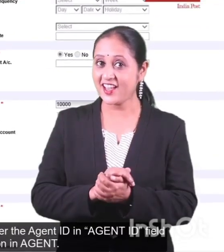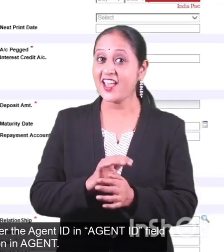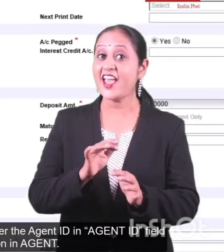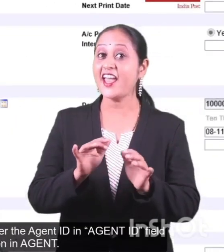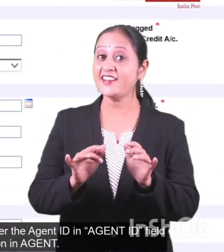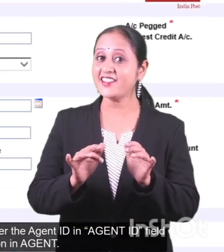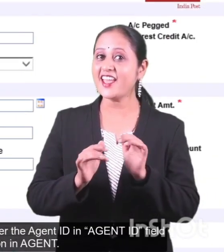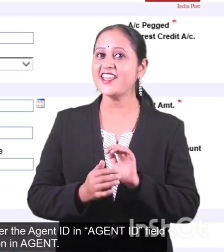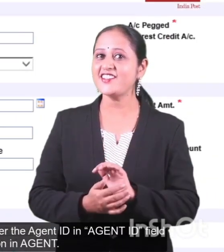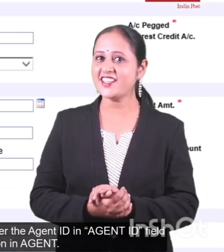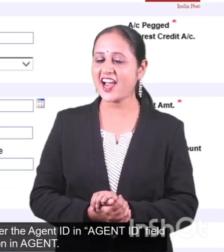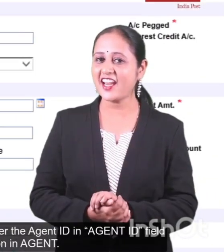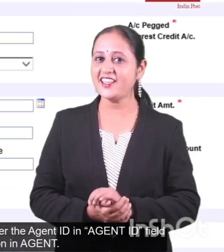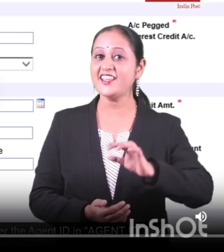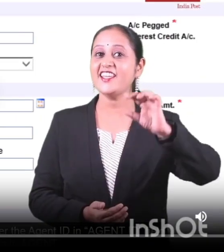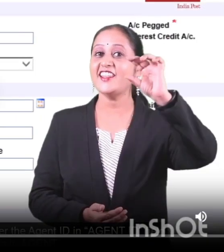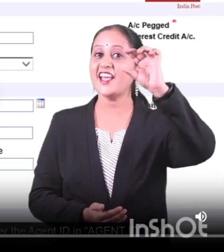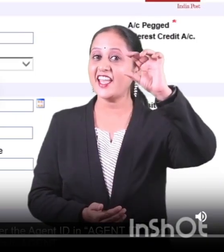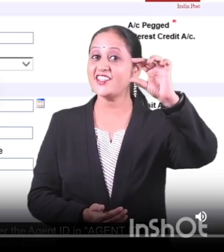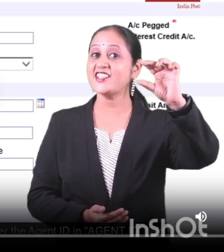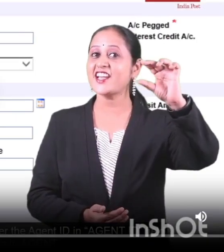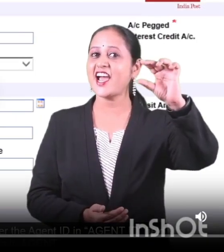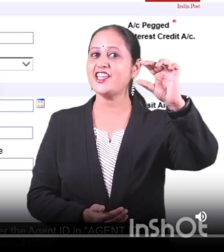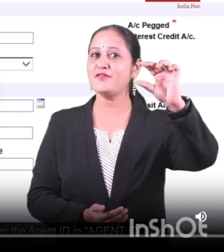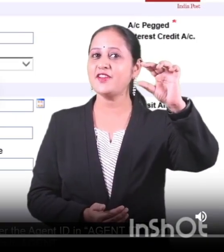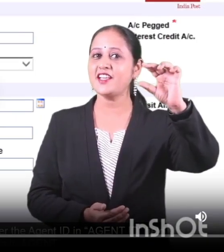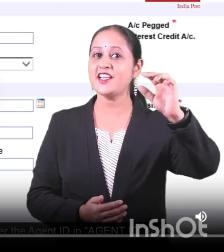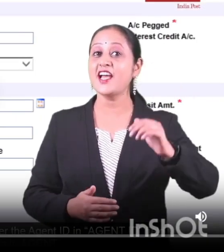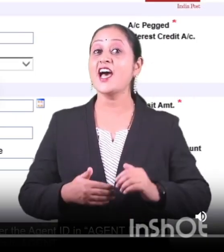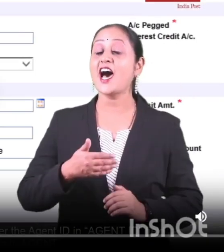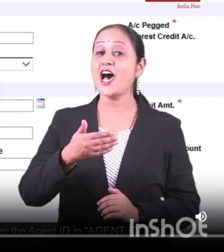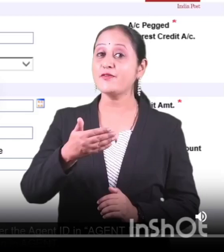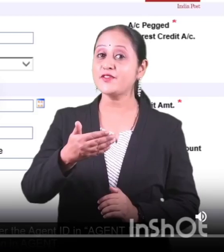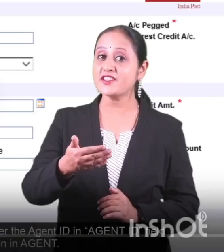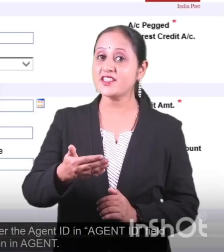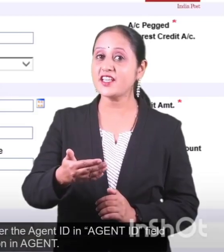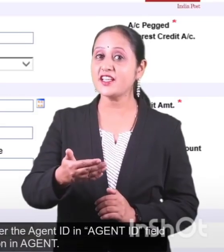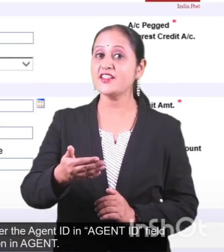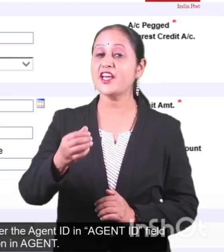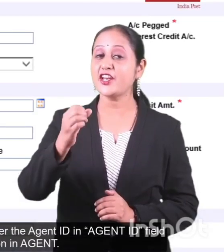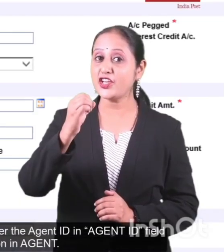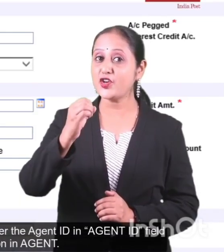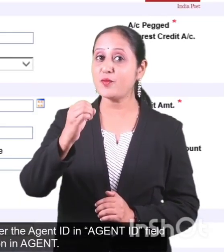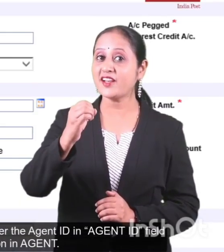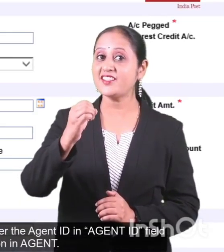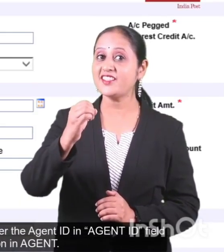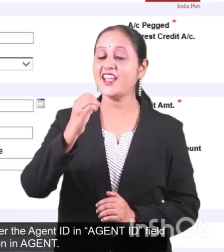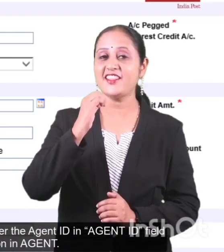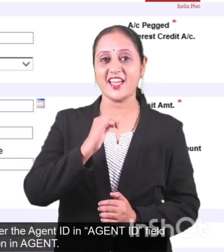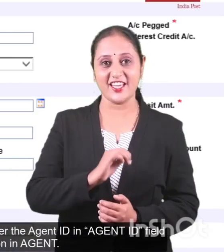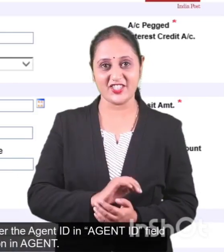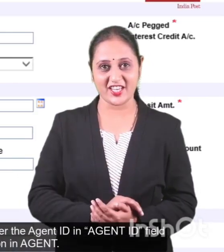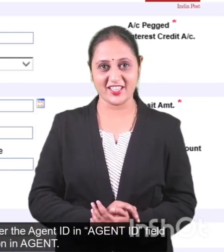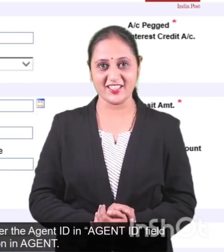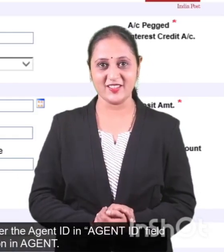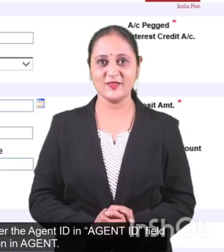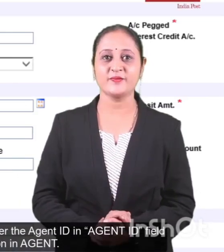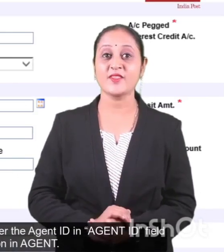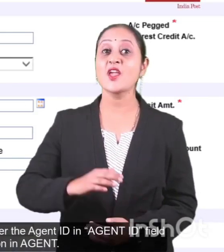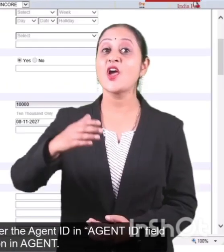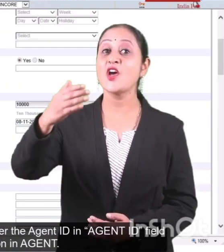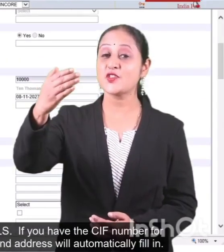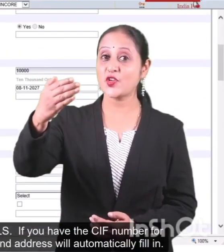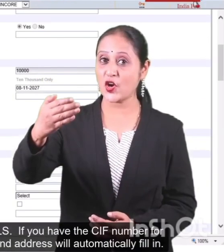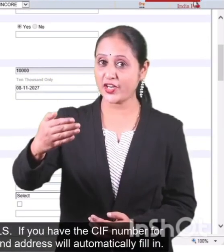SAS agent, enter the agent ID in the agent ID field after setting the radio button in the